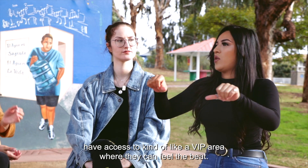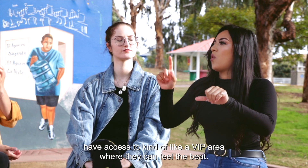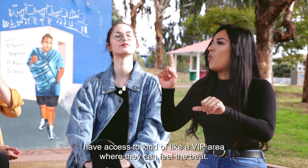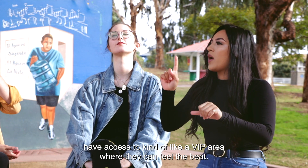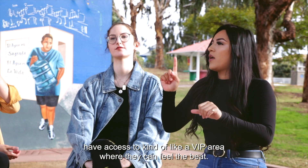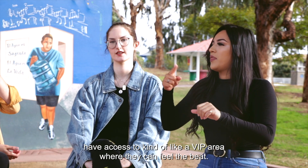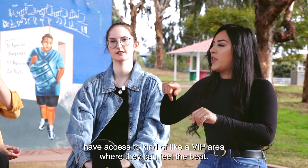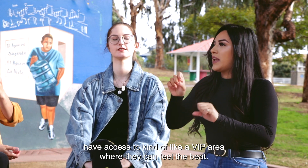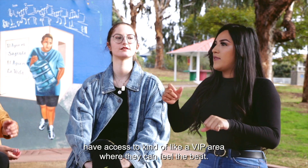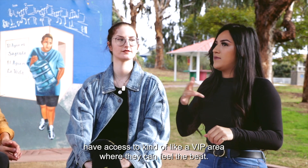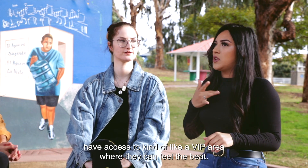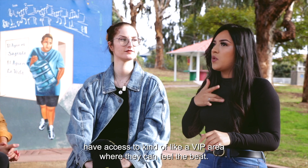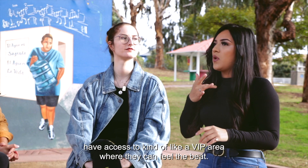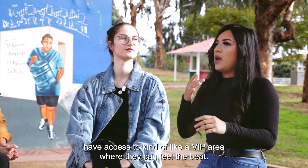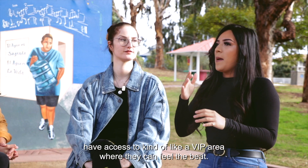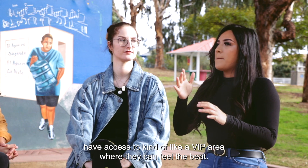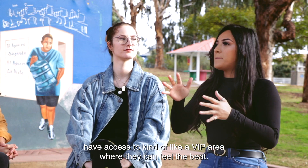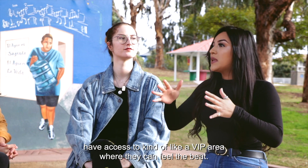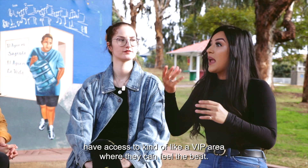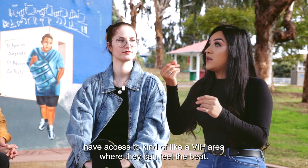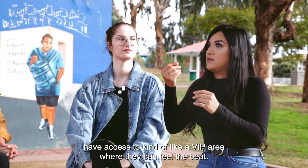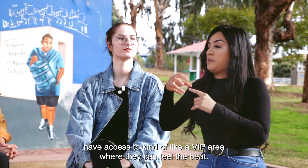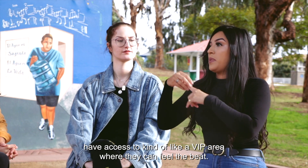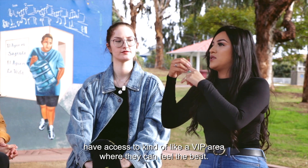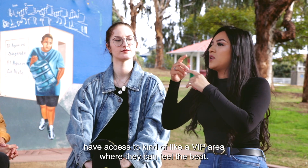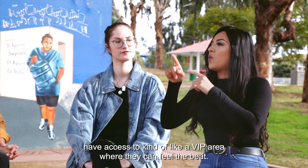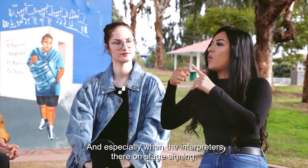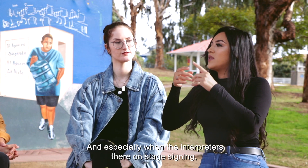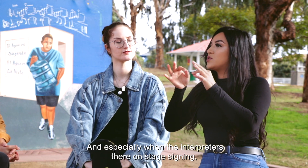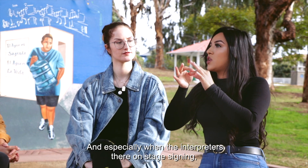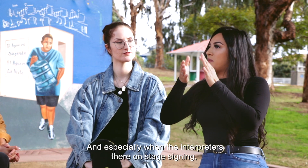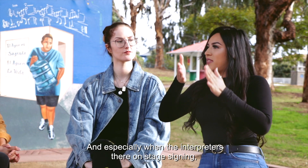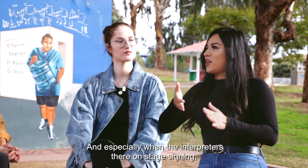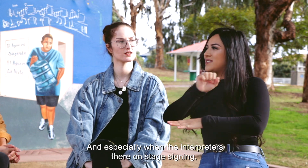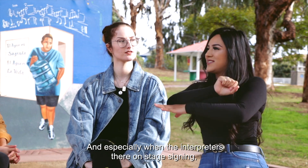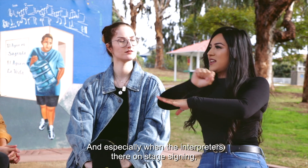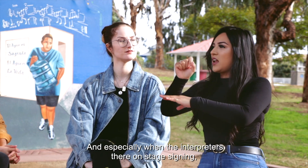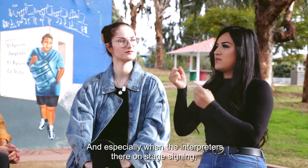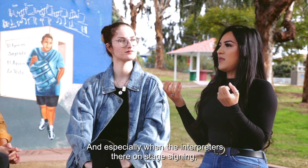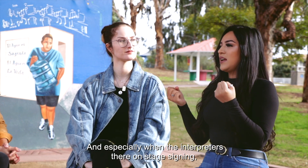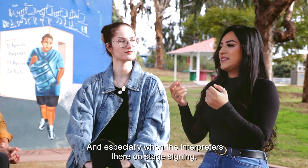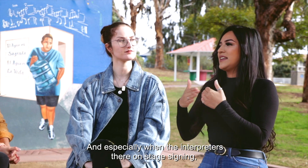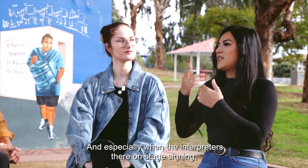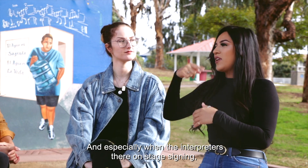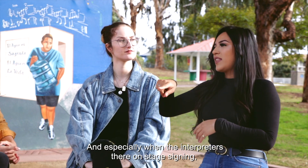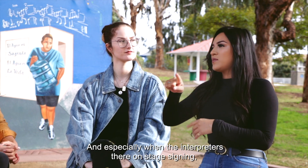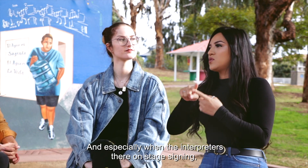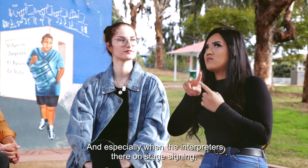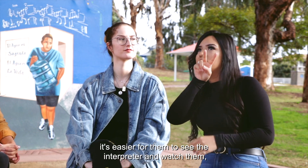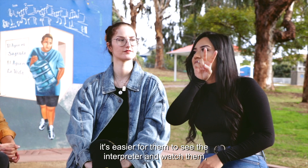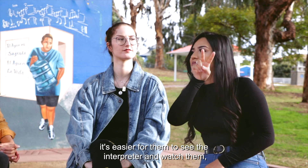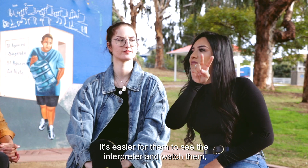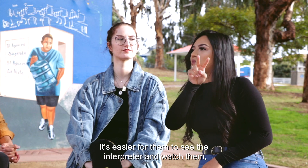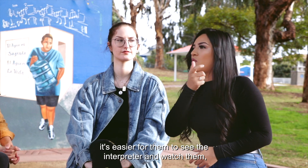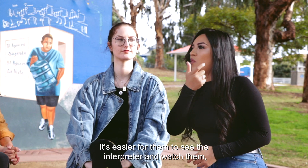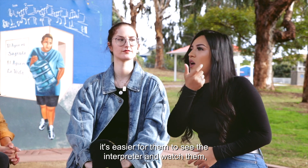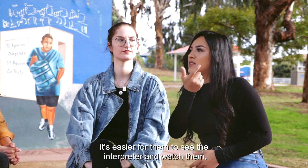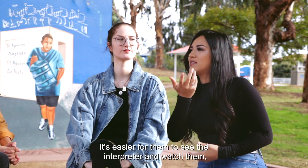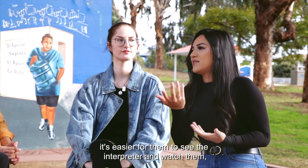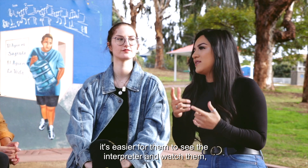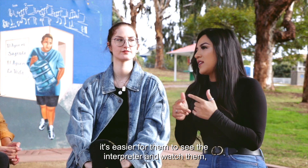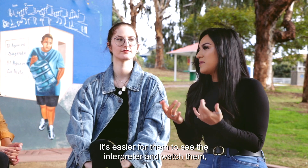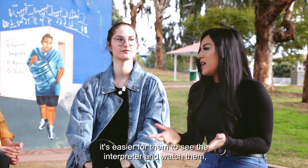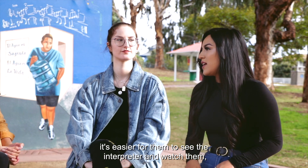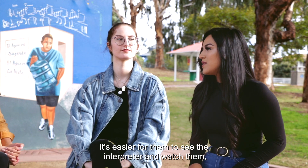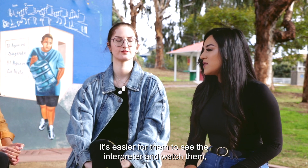like a VIP area where they can feel the beat, and especially when the interpreter's there on stage signing, it's easier for them to see